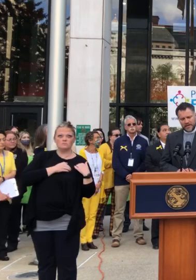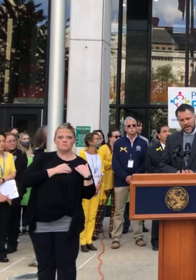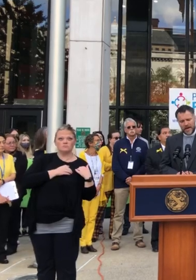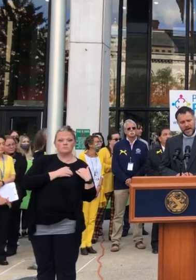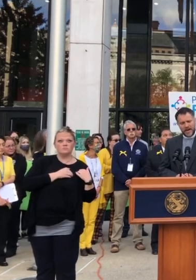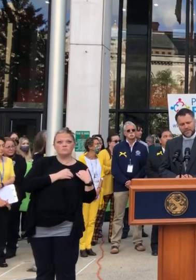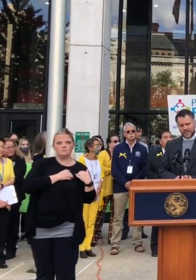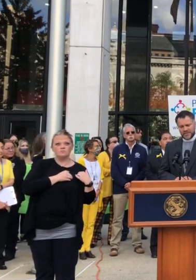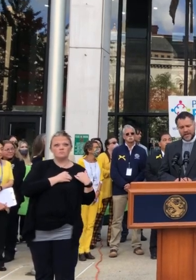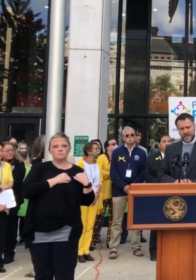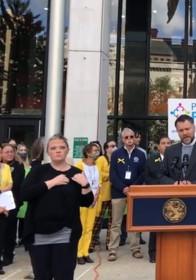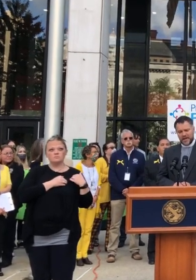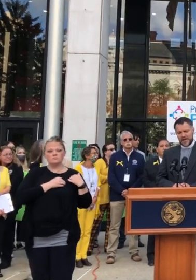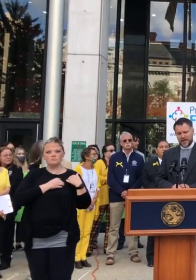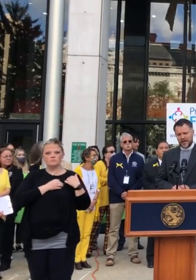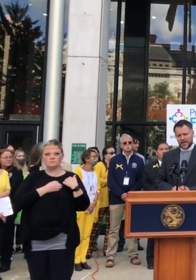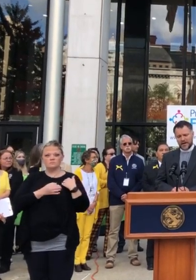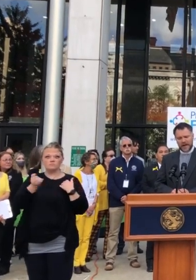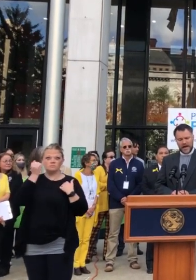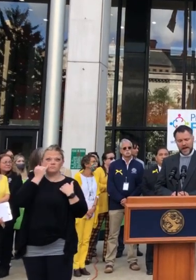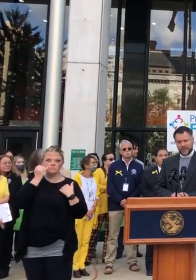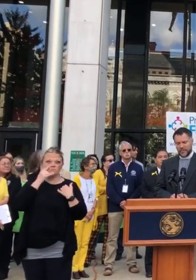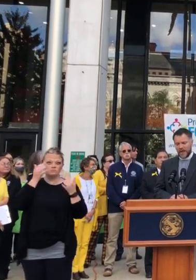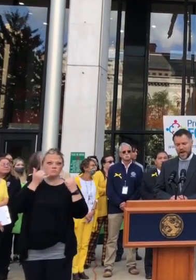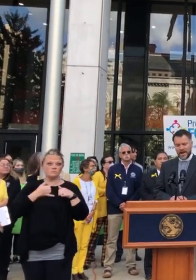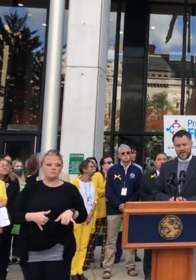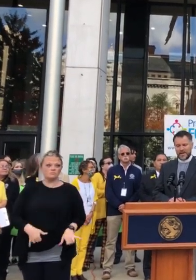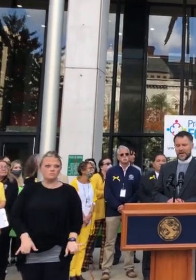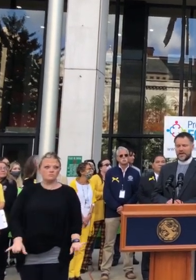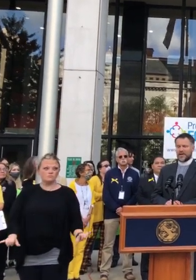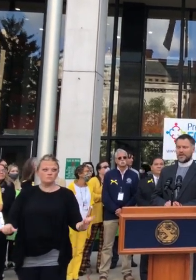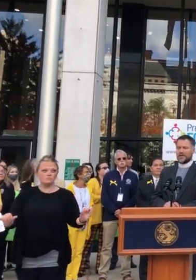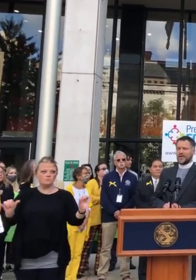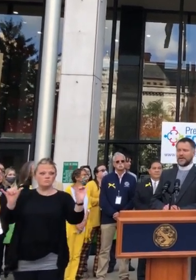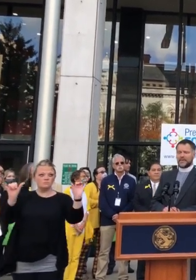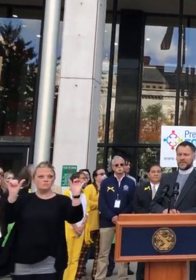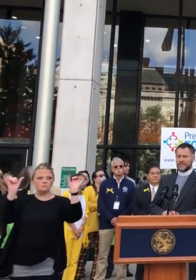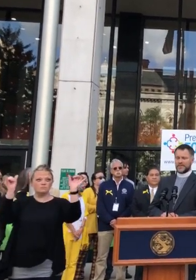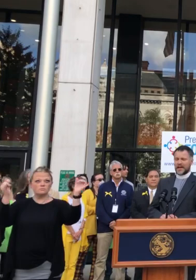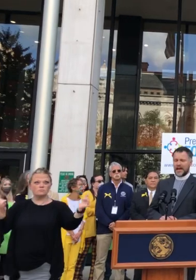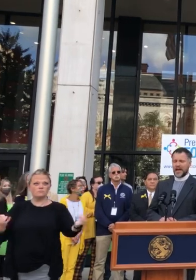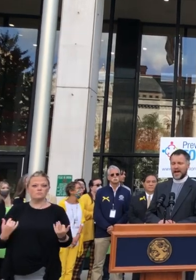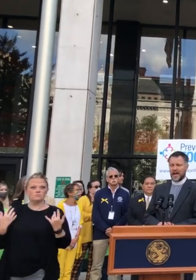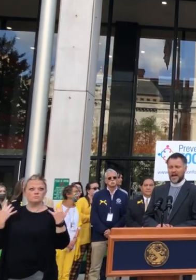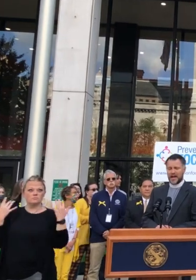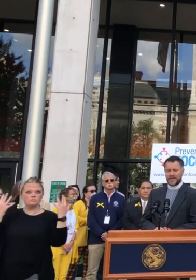then I am still and wait here in the